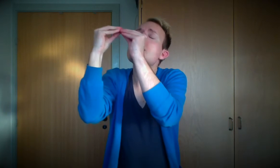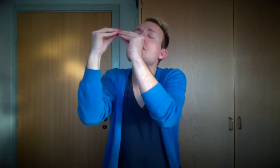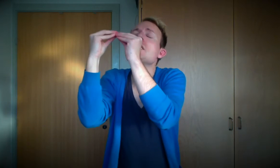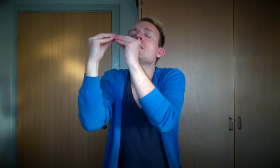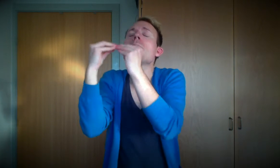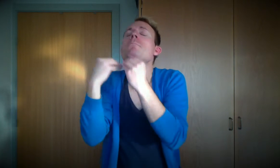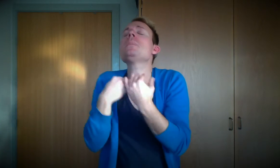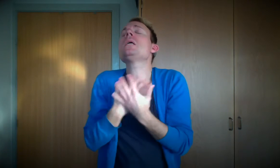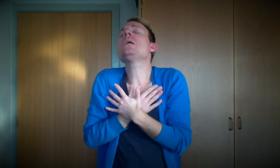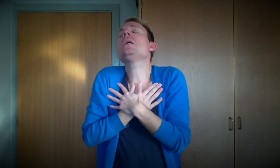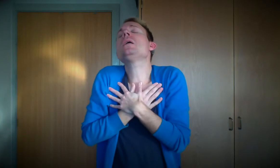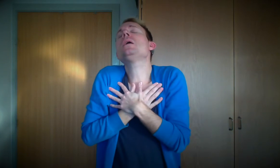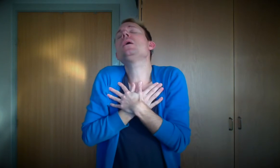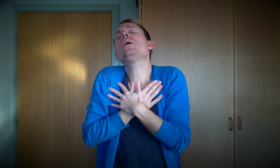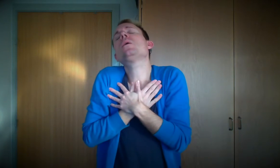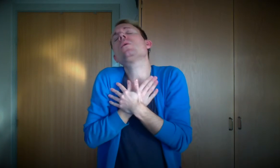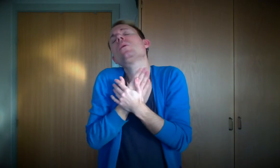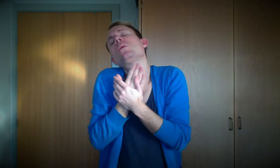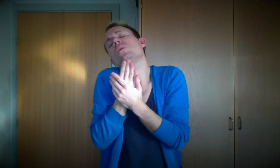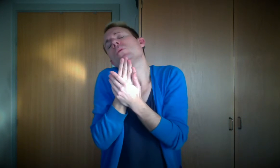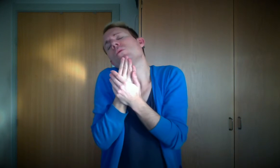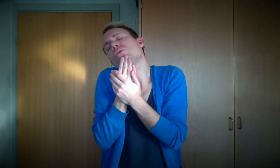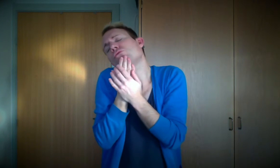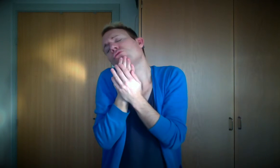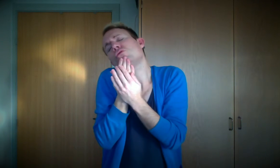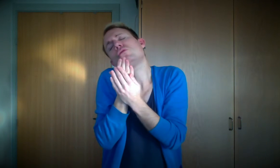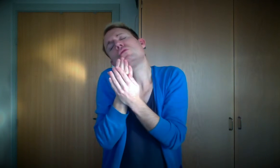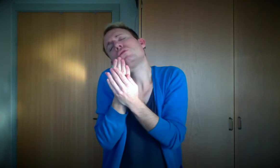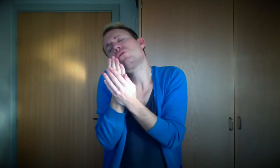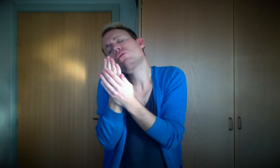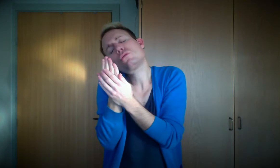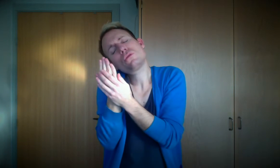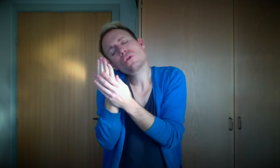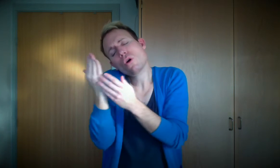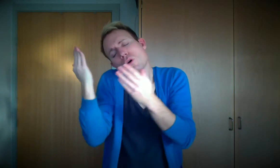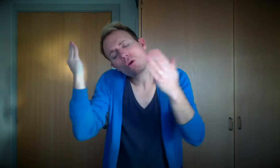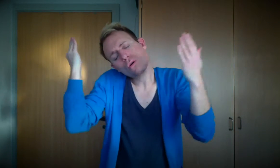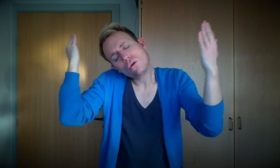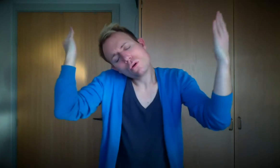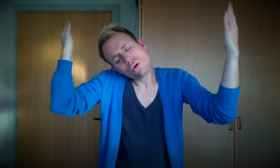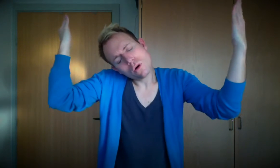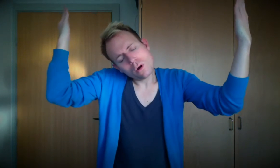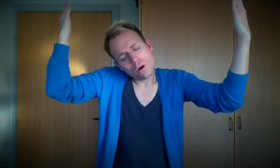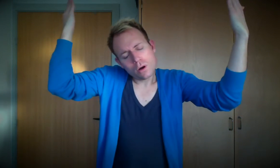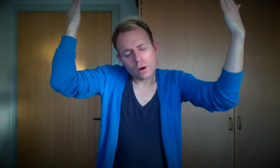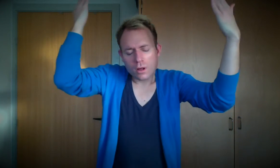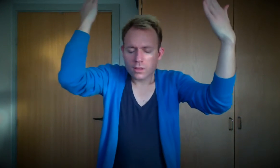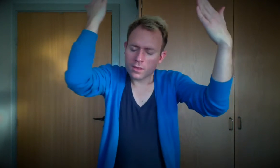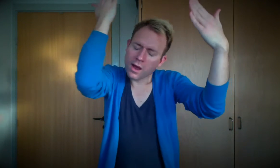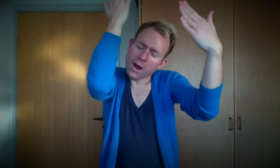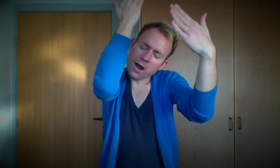Kissing me good night.